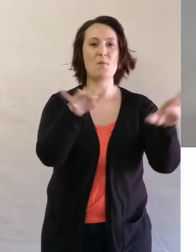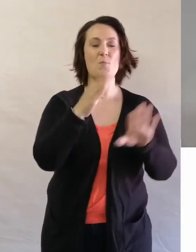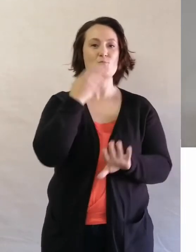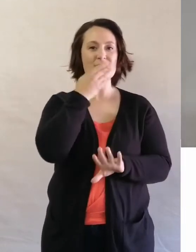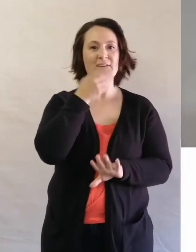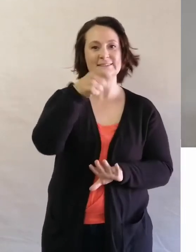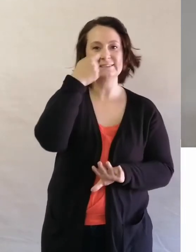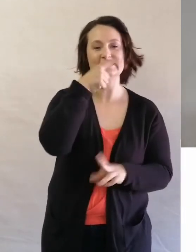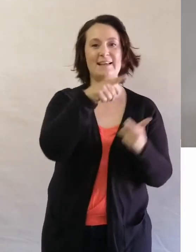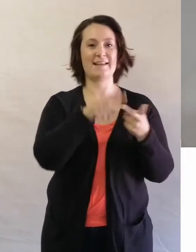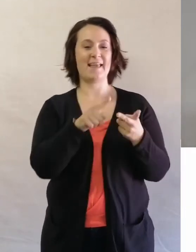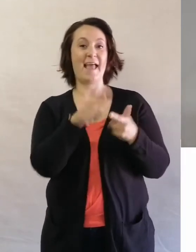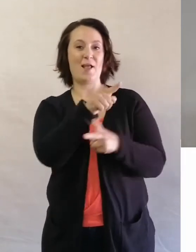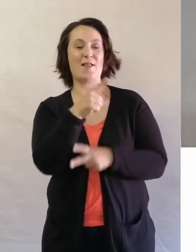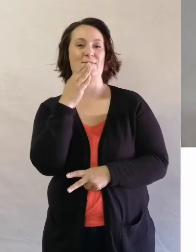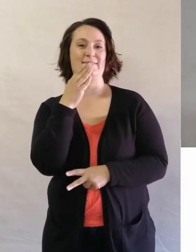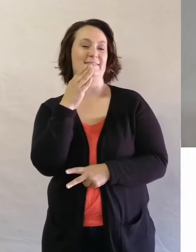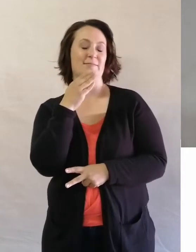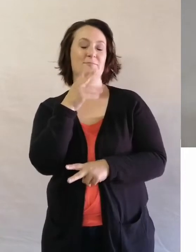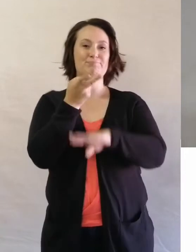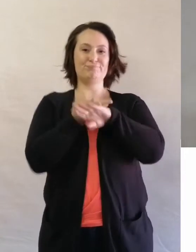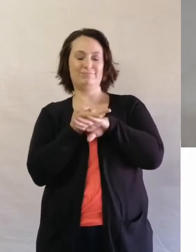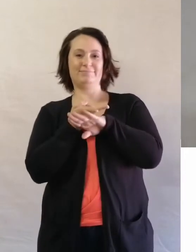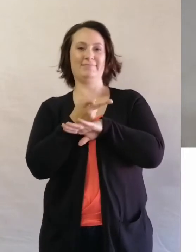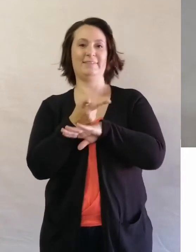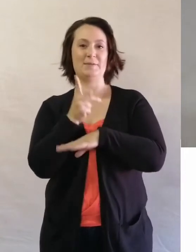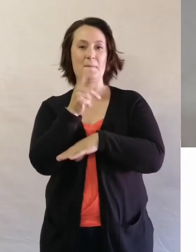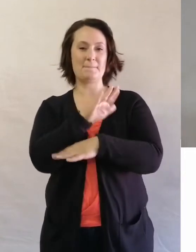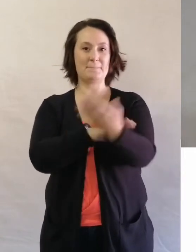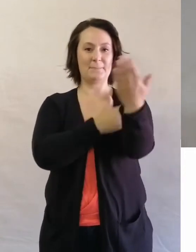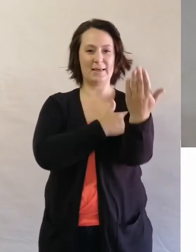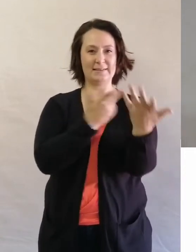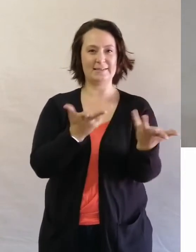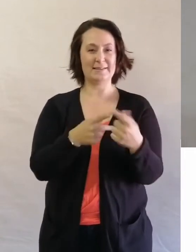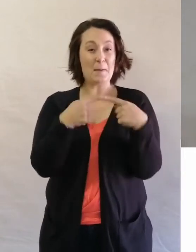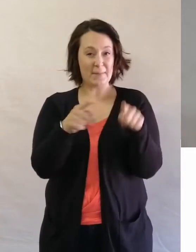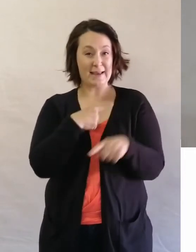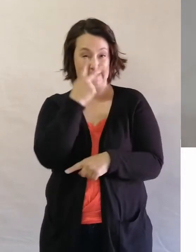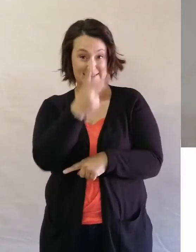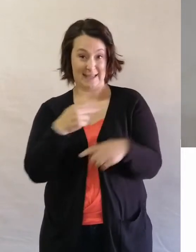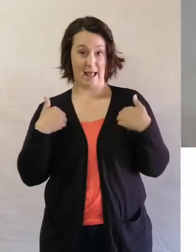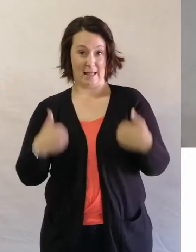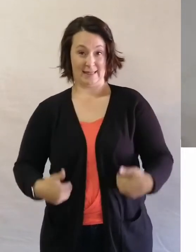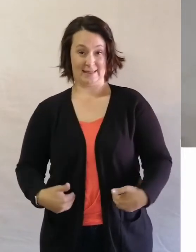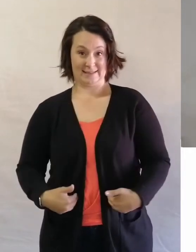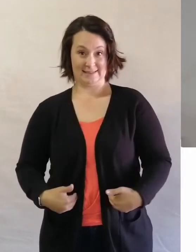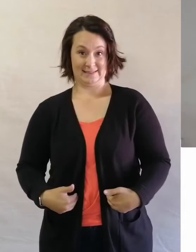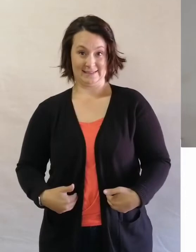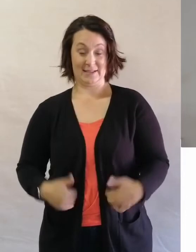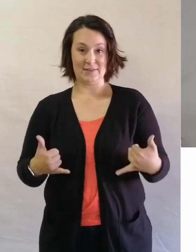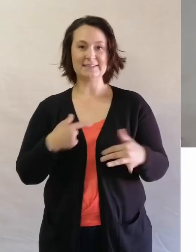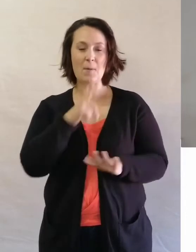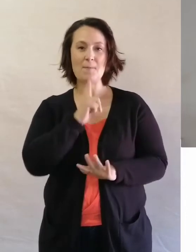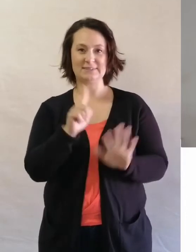bed. Bet you're glad I'm not looking at you right now. Although I am seeing your elders. I'm sitting at the 7:30 meeting